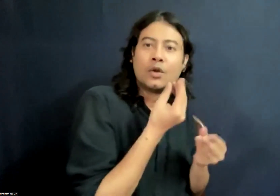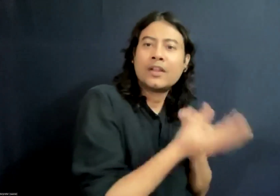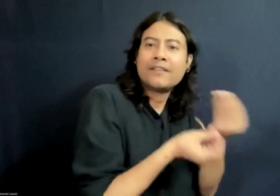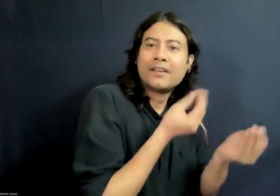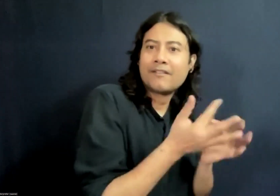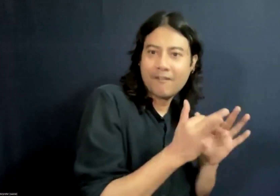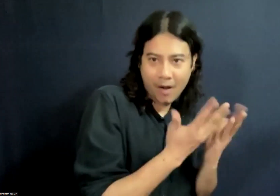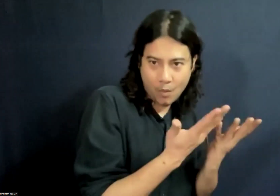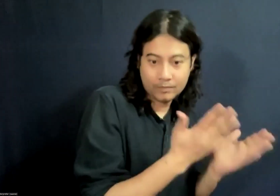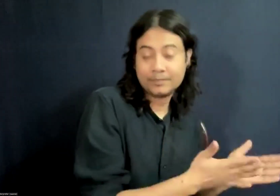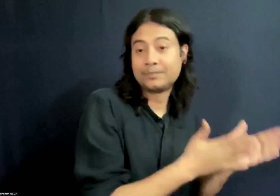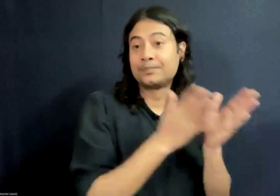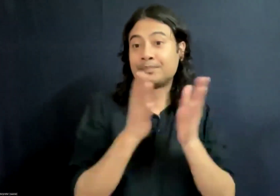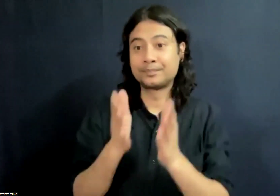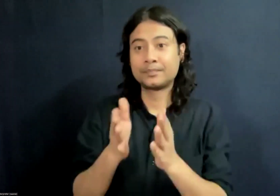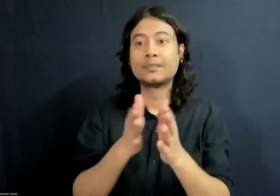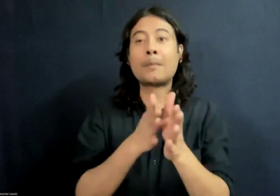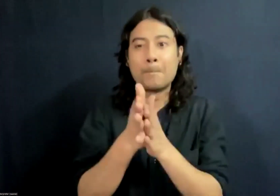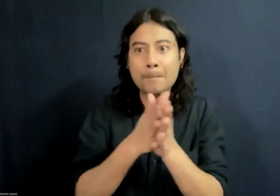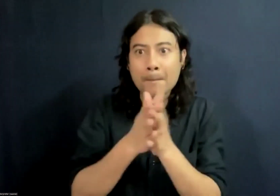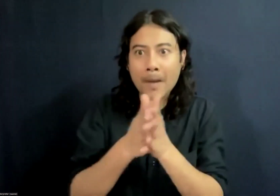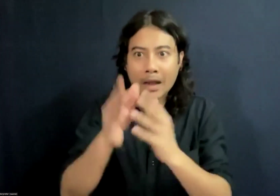yeah, charity in mode of passion.